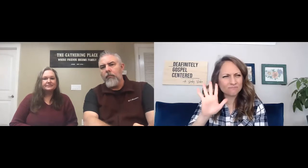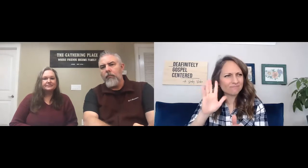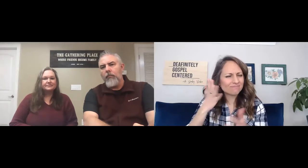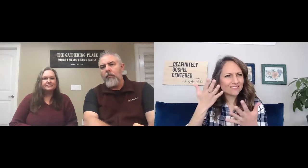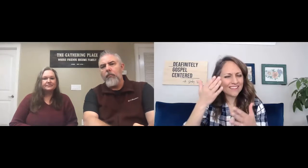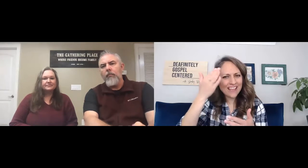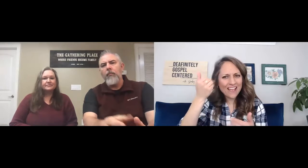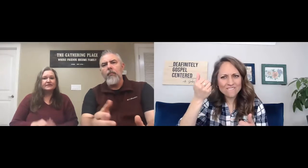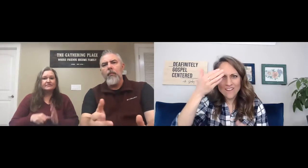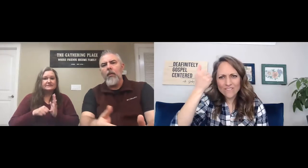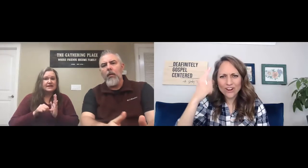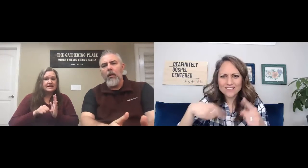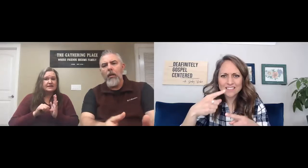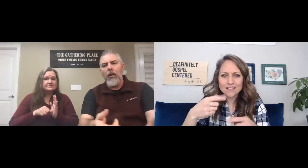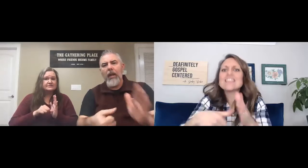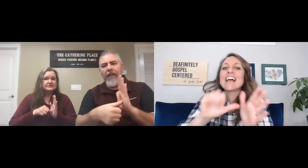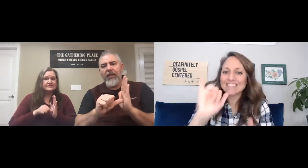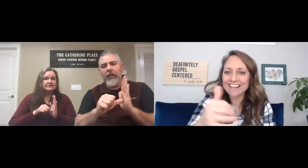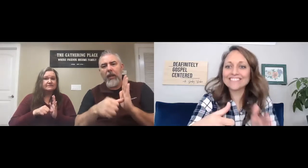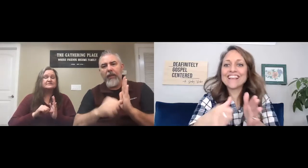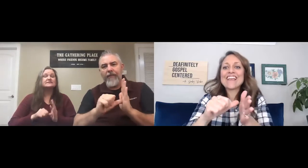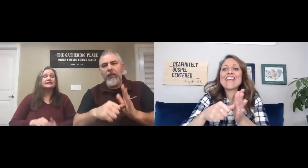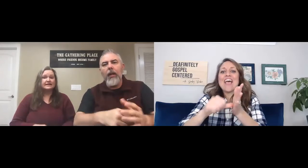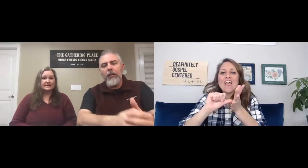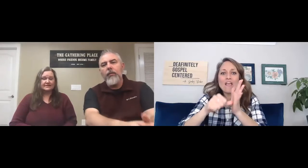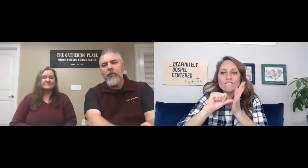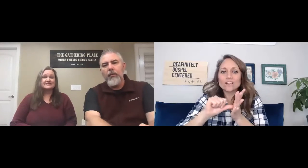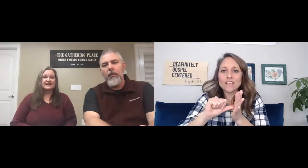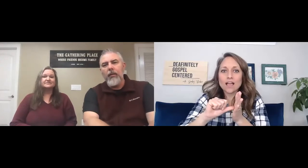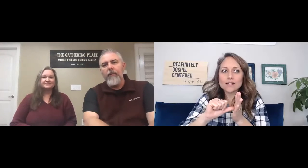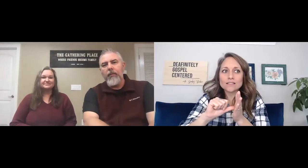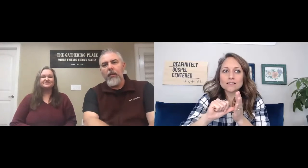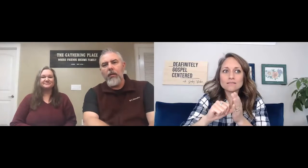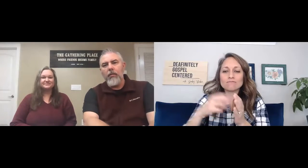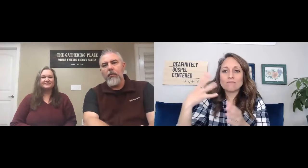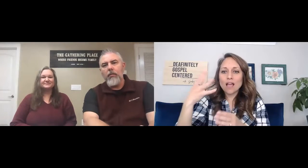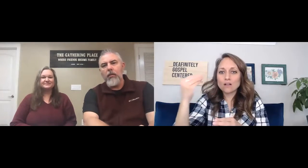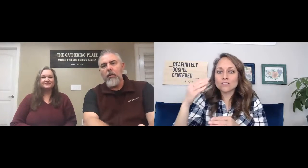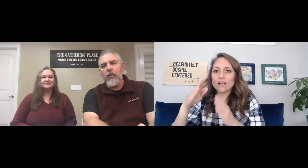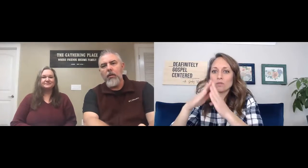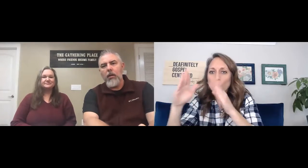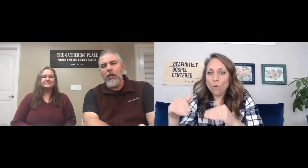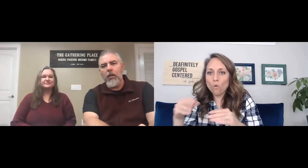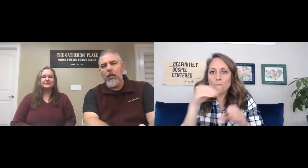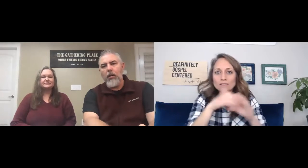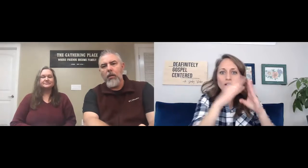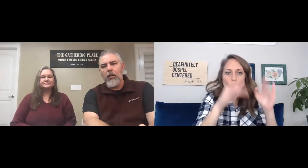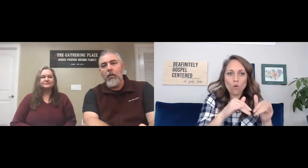emphasize? Yeah, I forgot the sign for that. Emphasize, right. I like how you guys, conduct